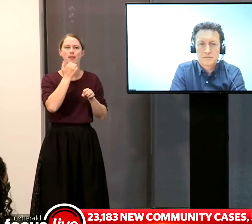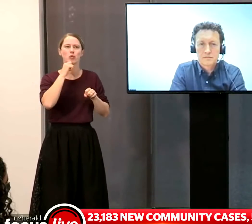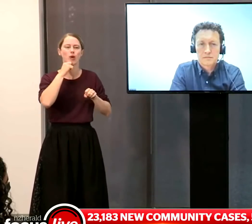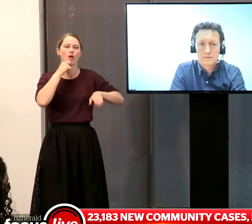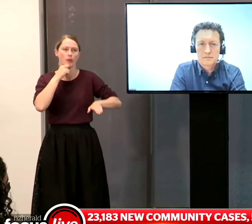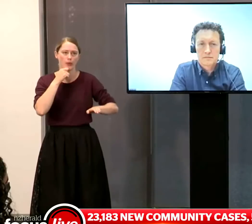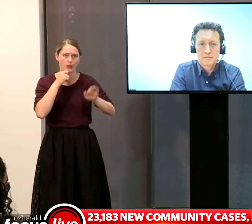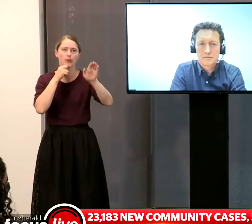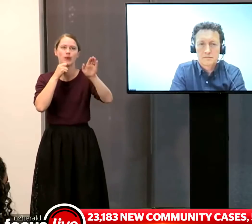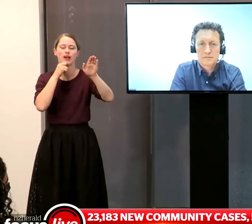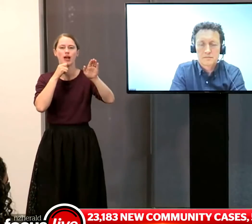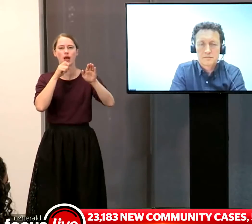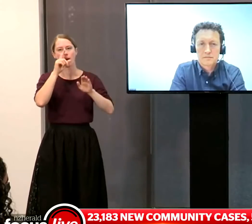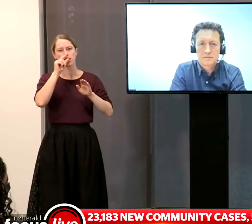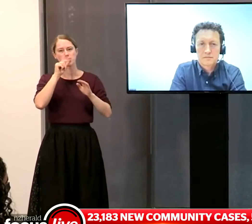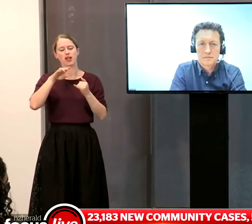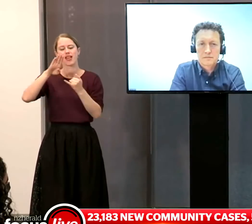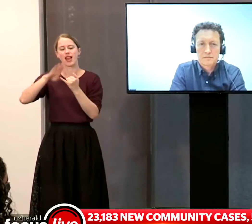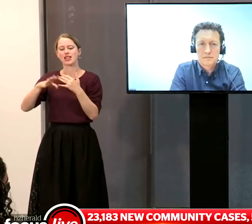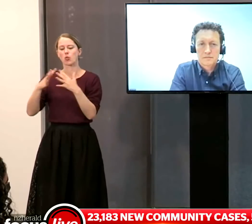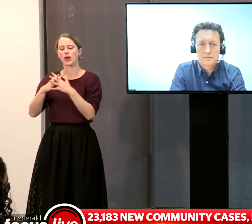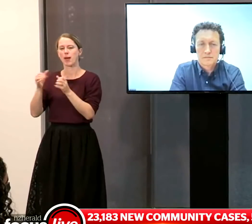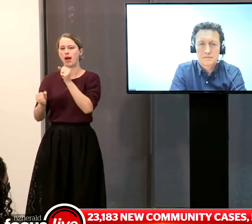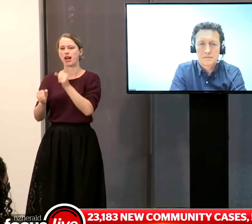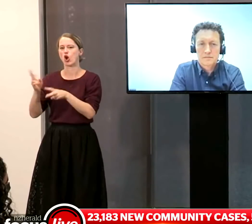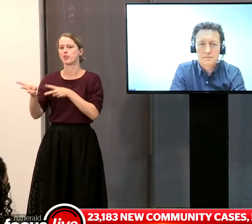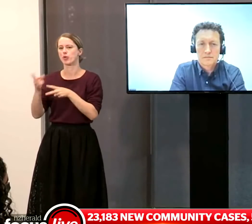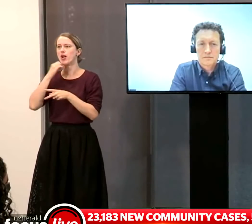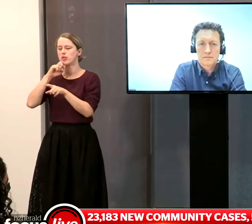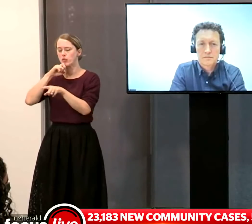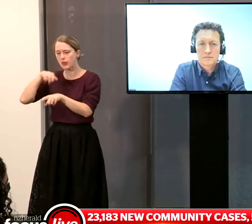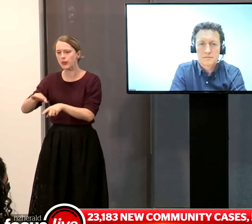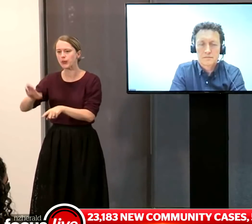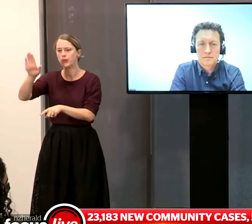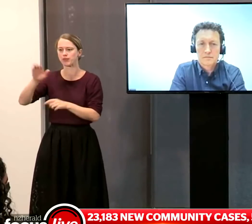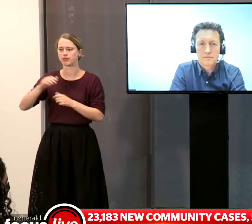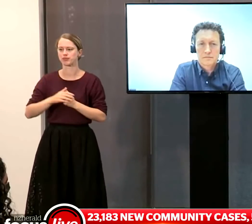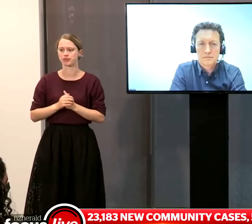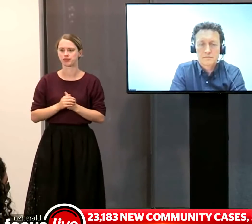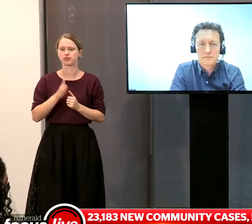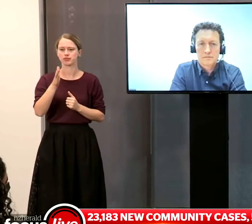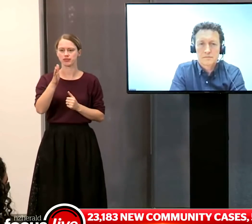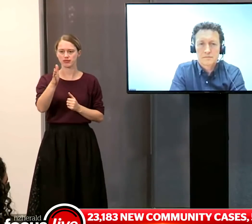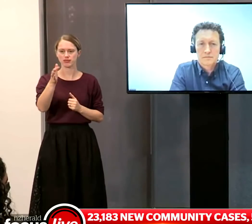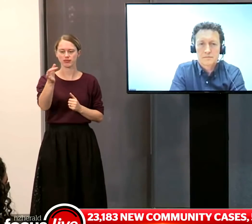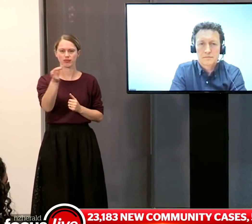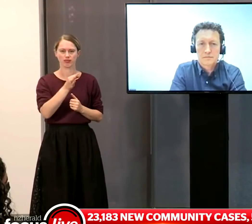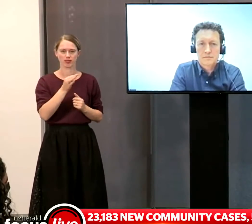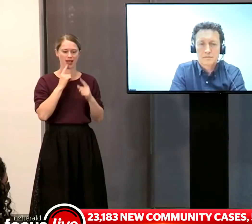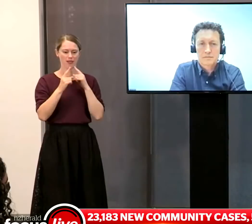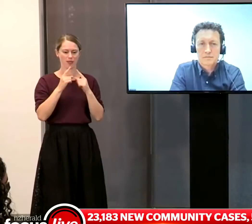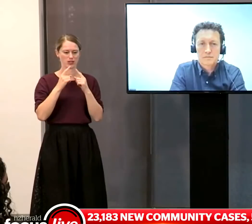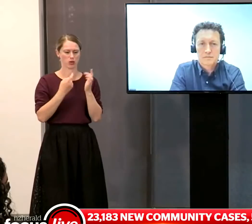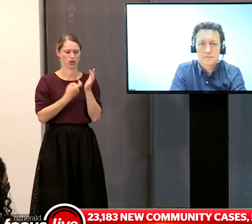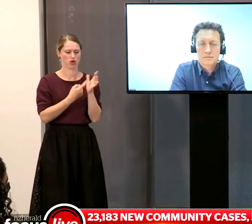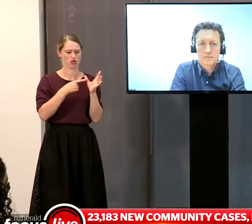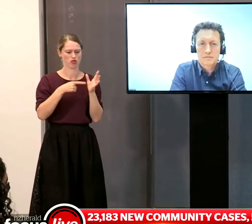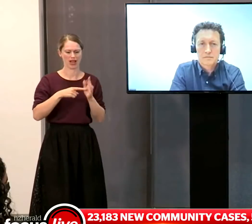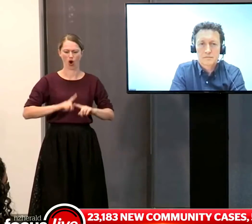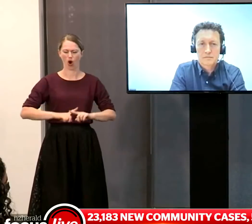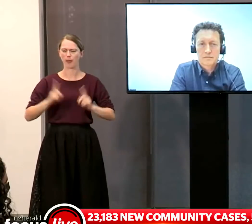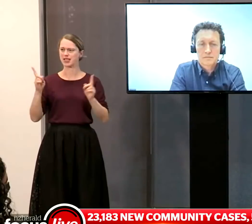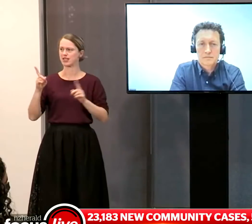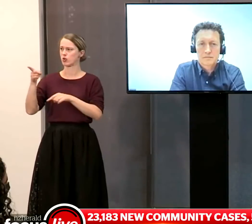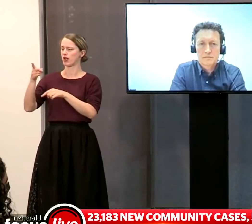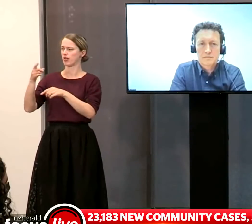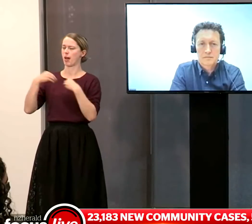perhaps that last week in March for hospitalizations. Yep. Some of the generic instructions given out with the rats actually contradict the manufacturer's